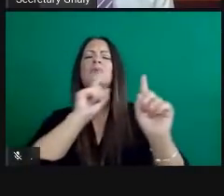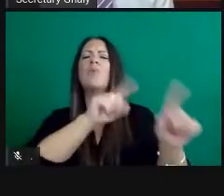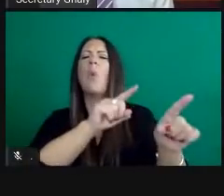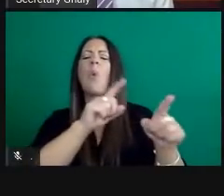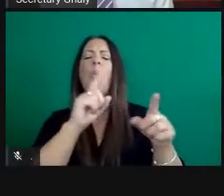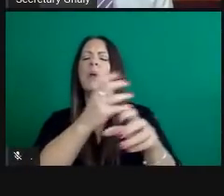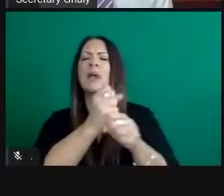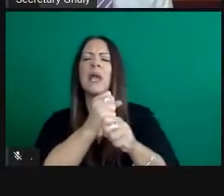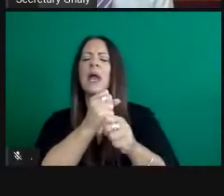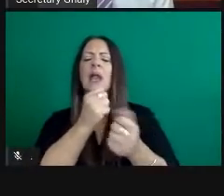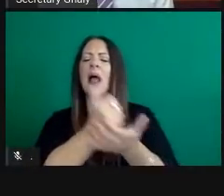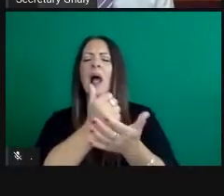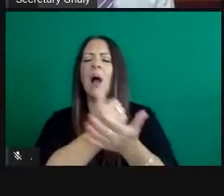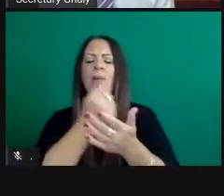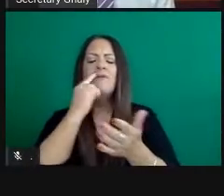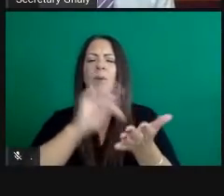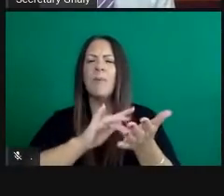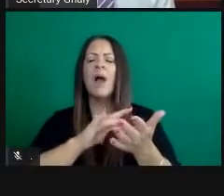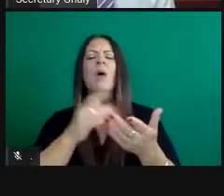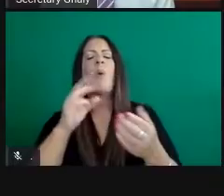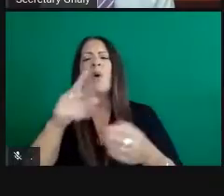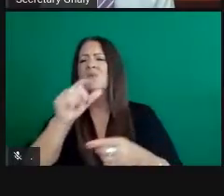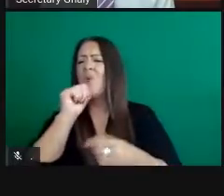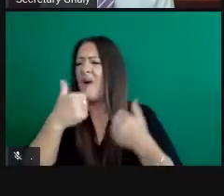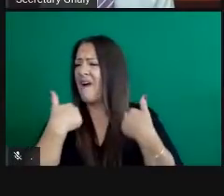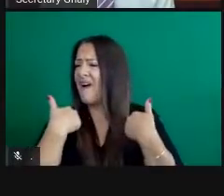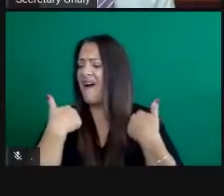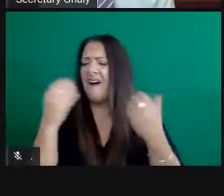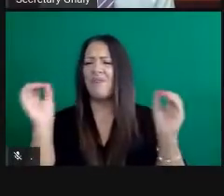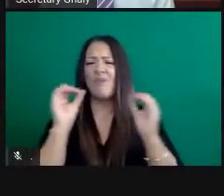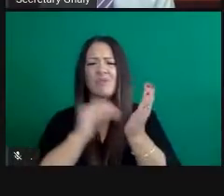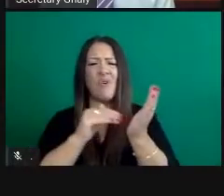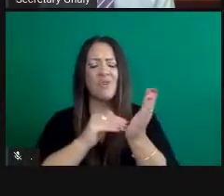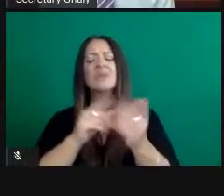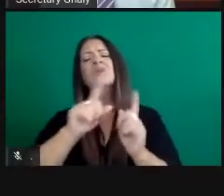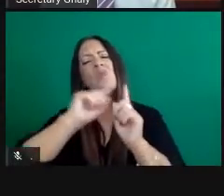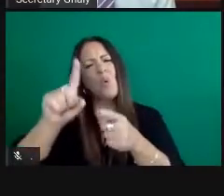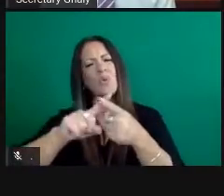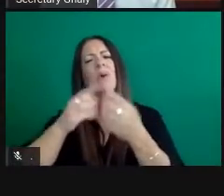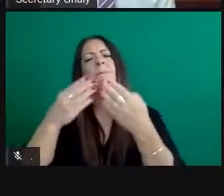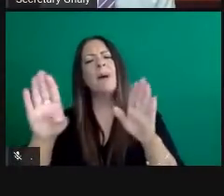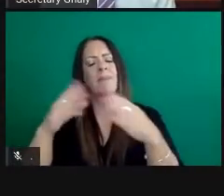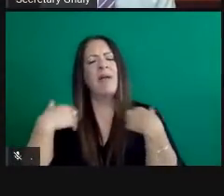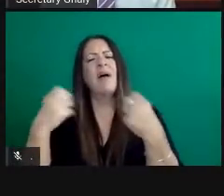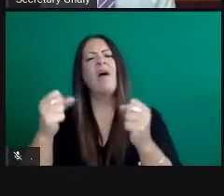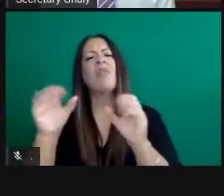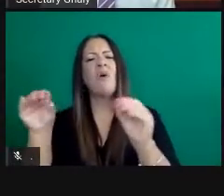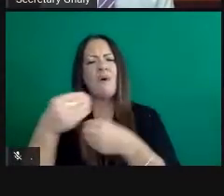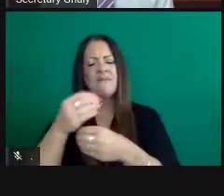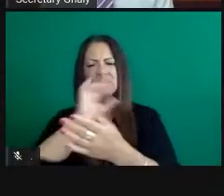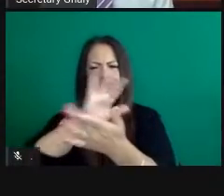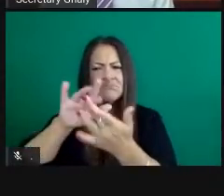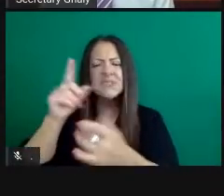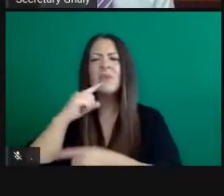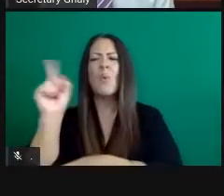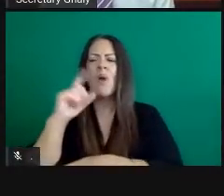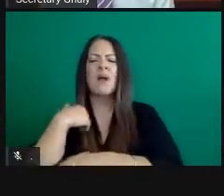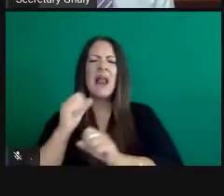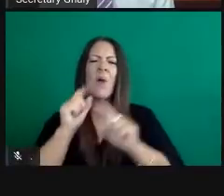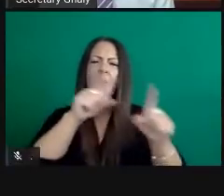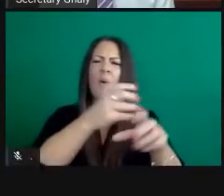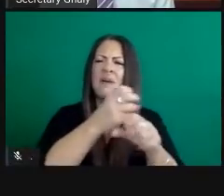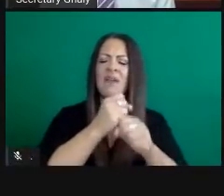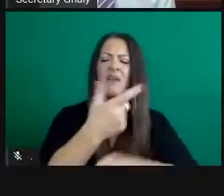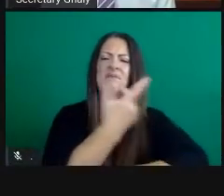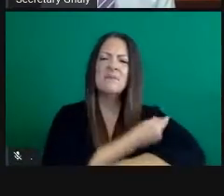have a normal site of care, reach out to your public health department locally to identify a place to get that flu shot. And